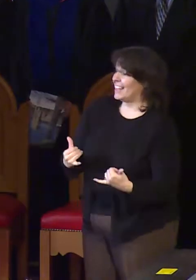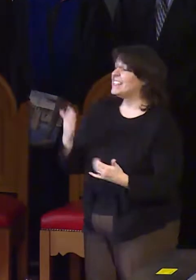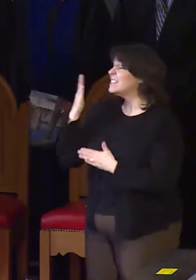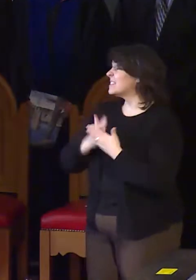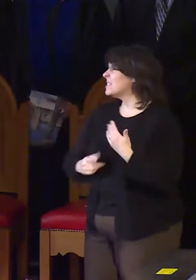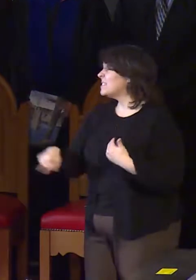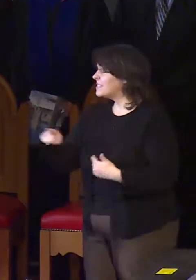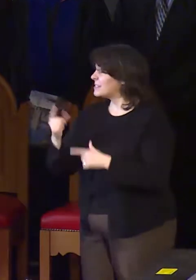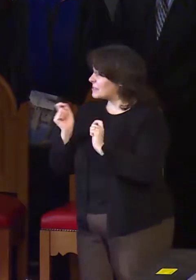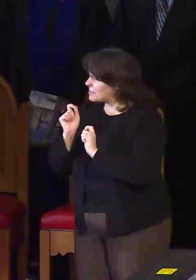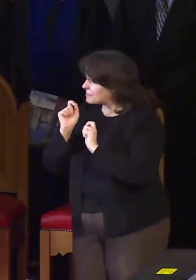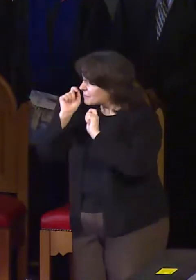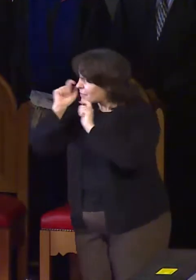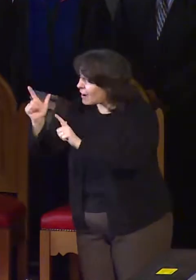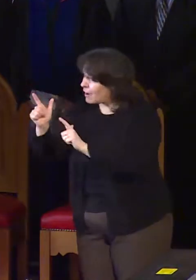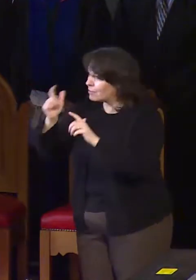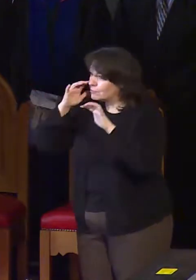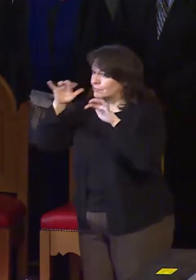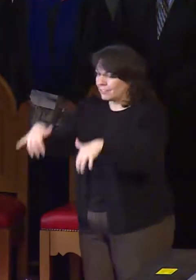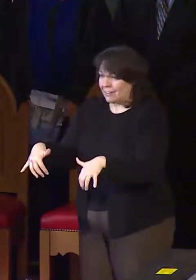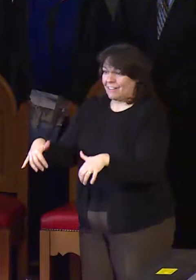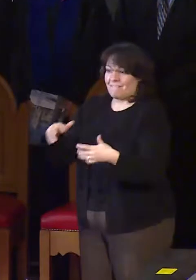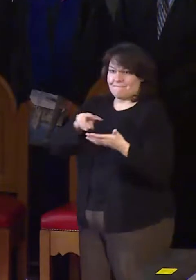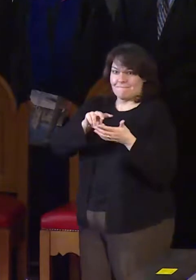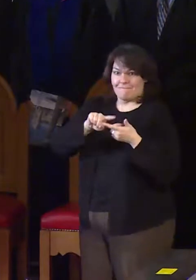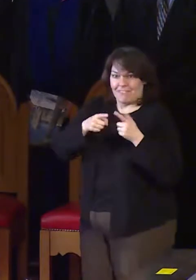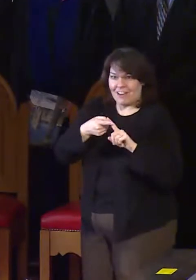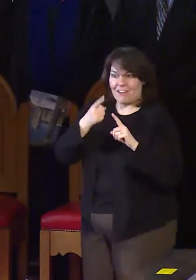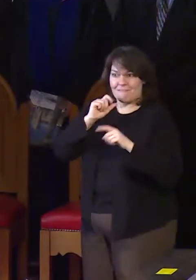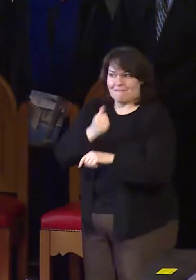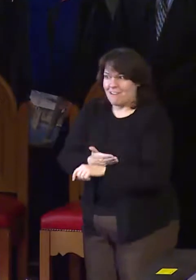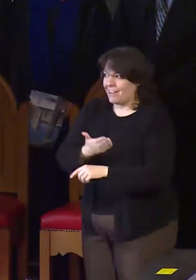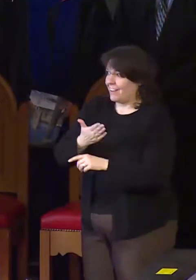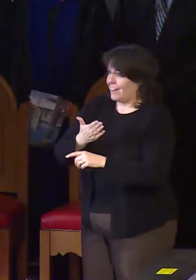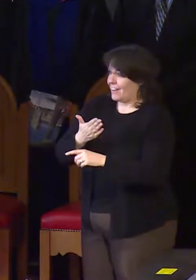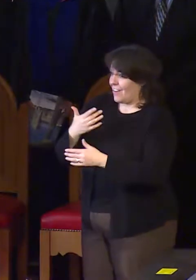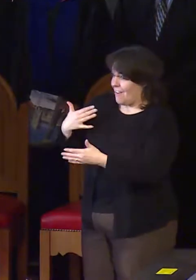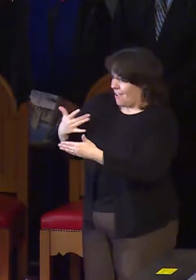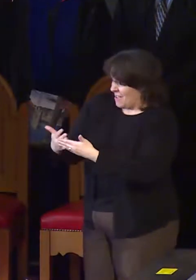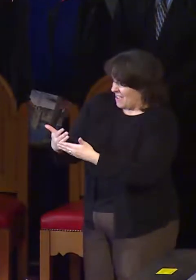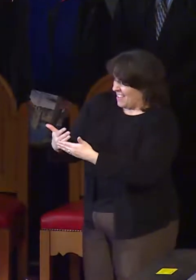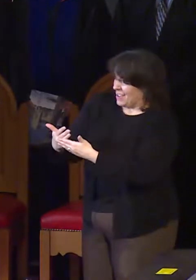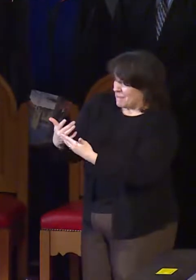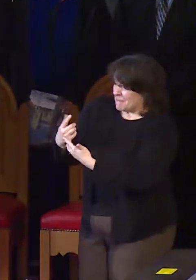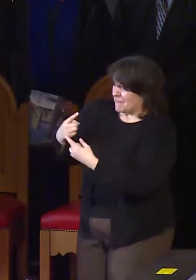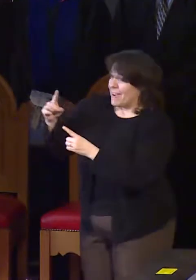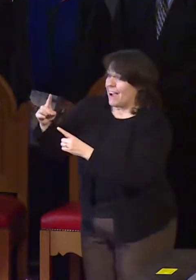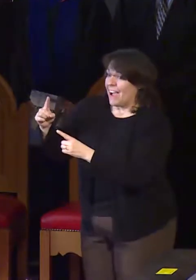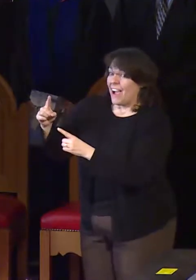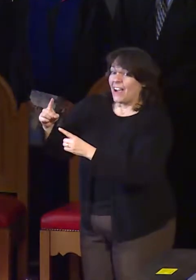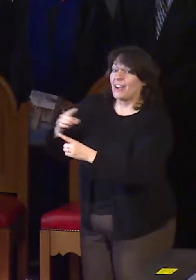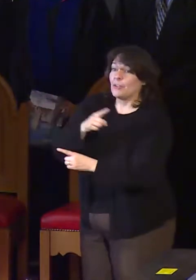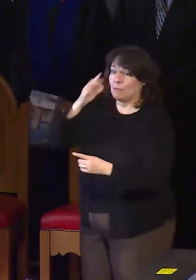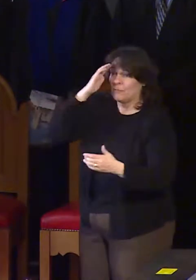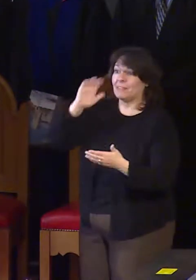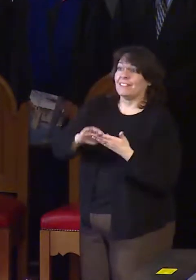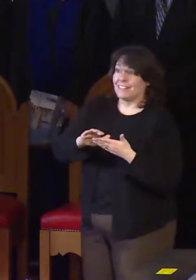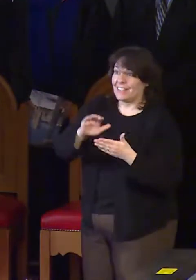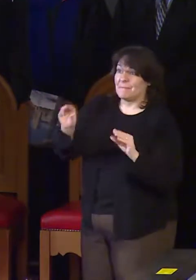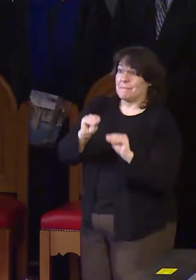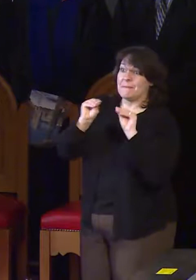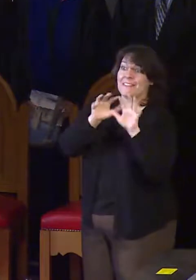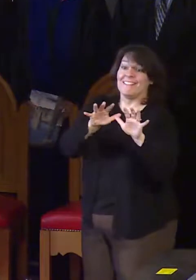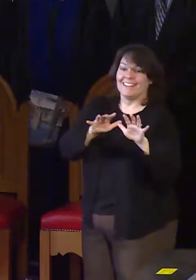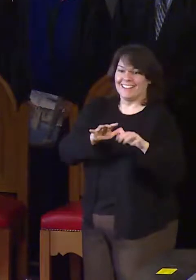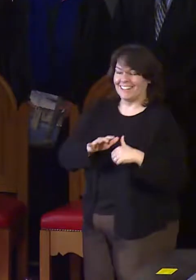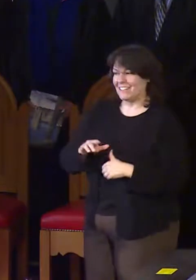be so surprised and even shocked that your son, daughter, or friend made it to today that you now believe in miracles, if not God.